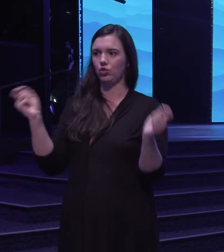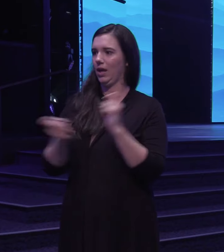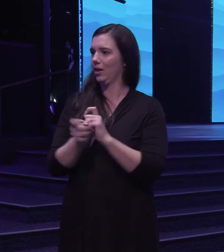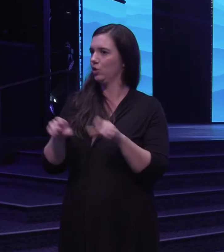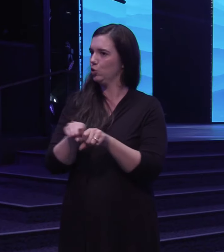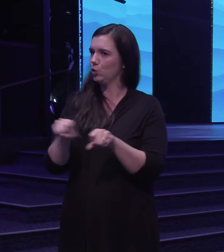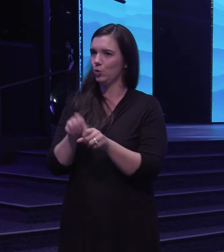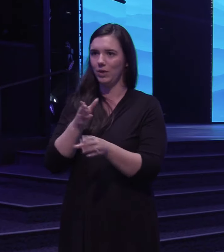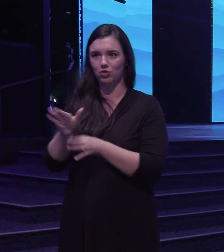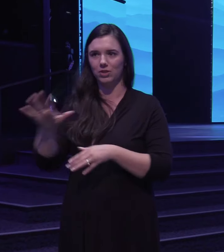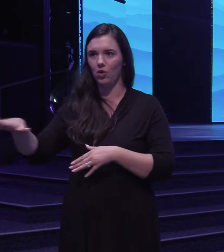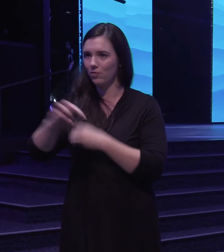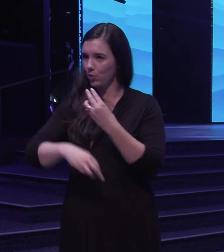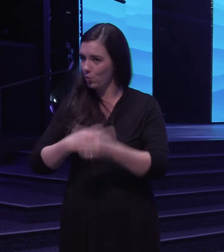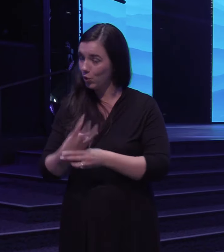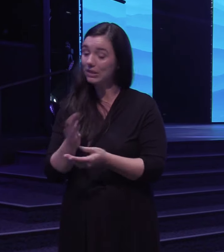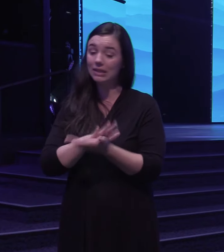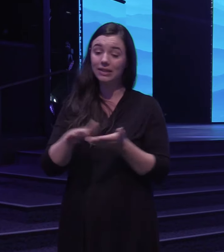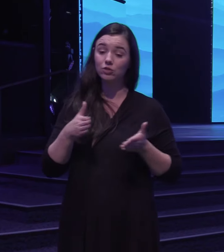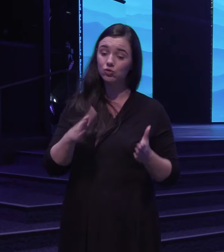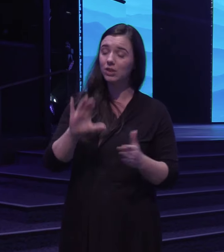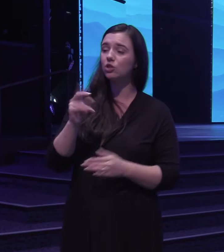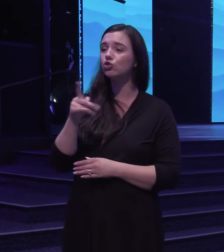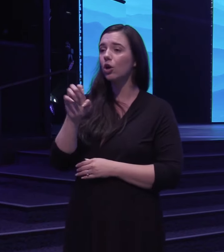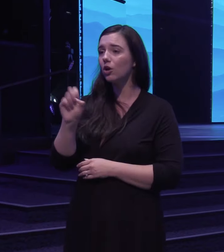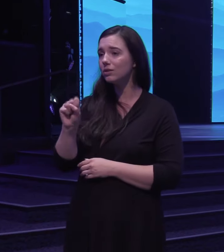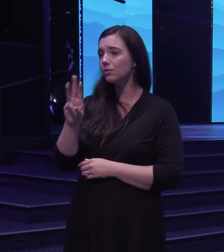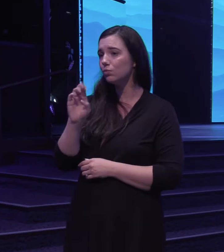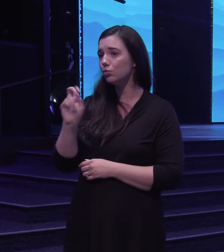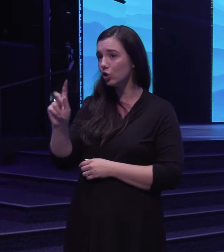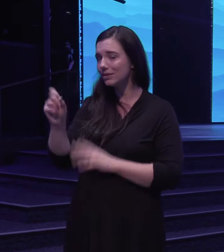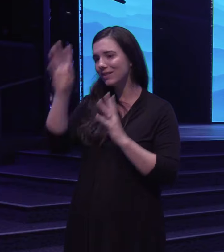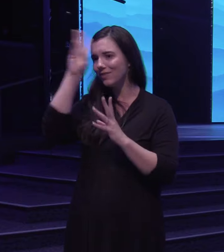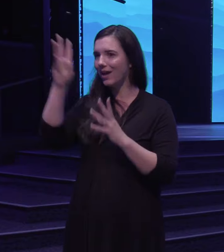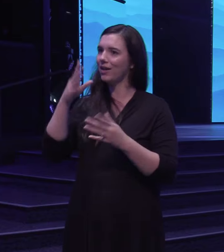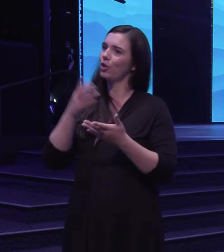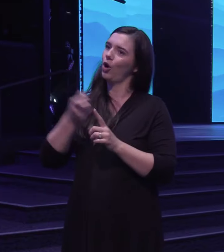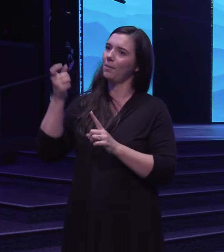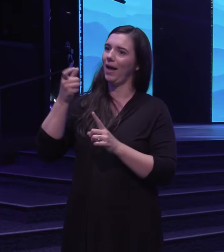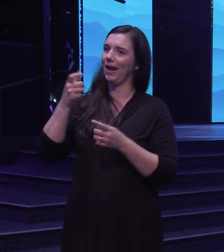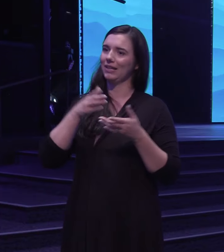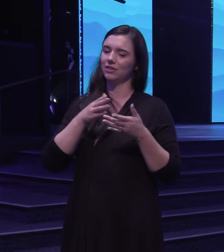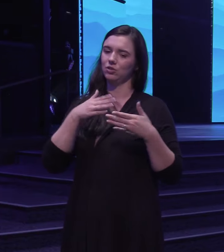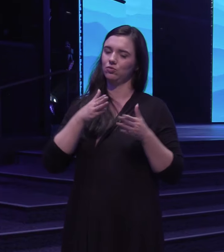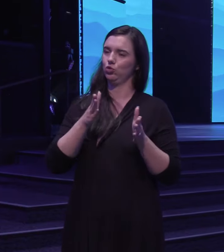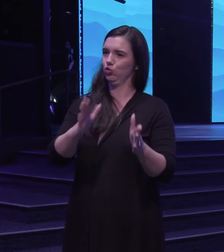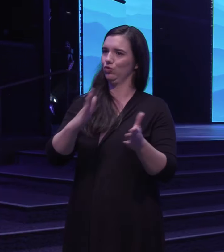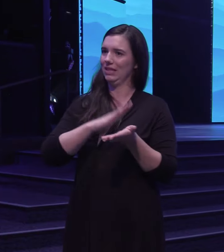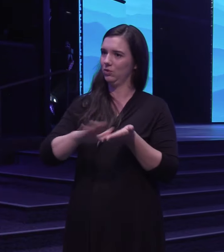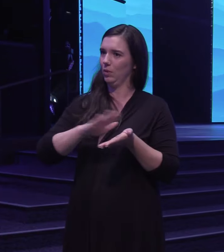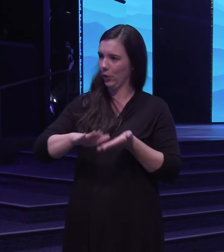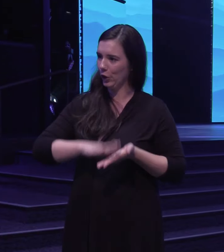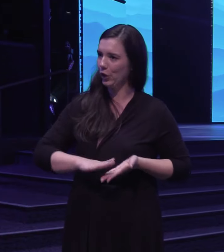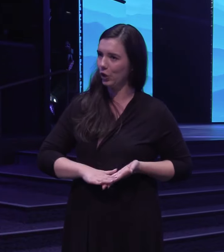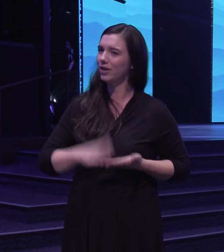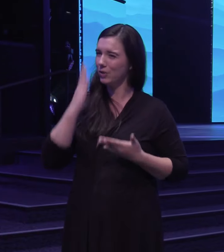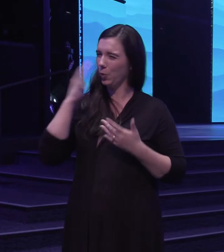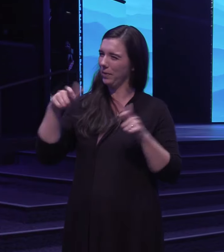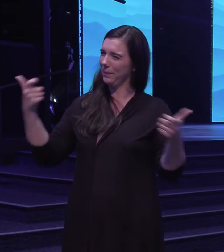world. You step on that clean street. Charles Brooks, a Black man, invented the automatic street sweeper, those machines with the big brushes. Down that street